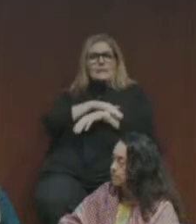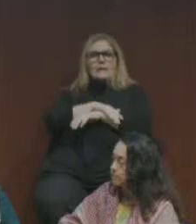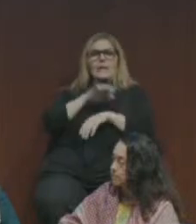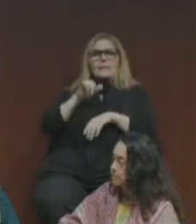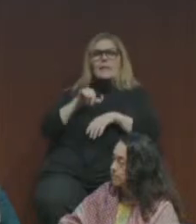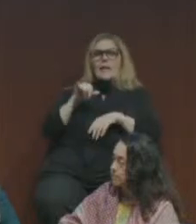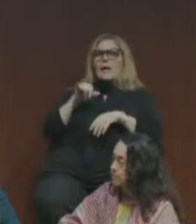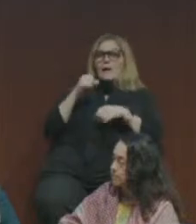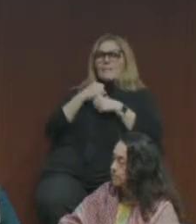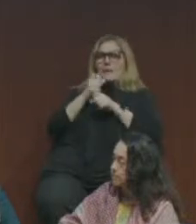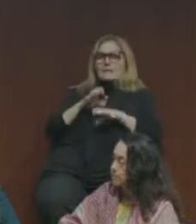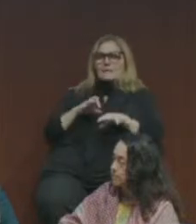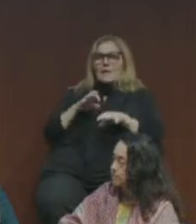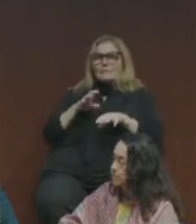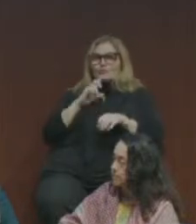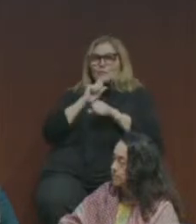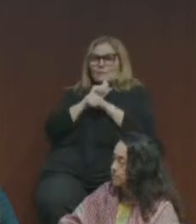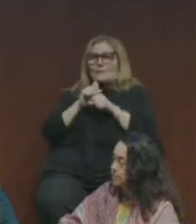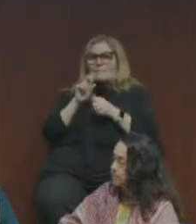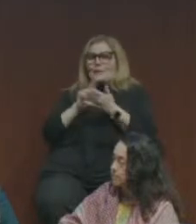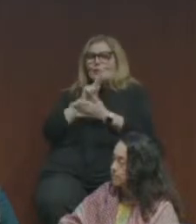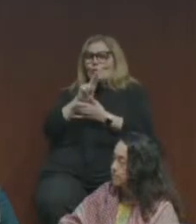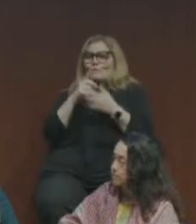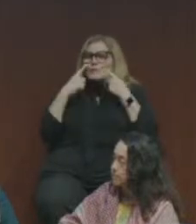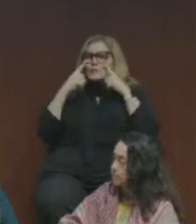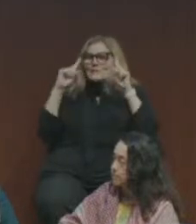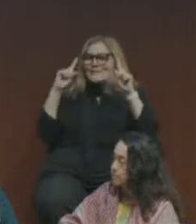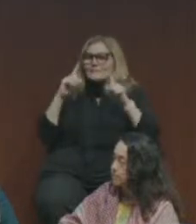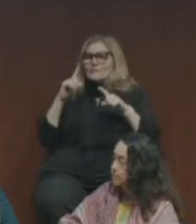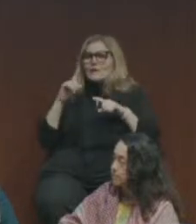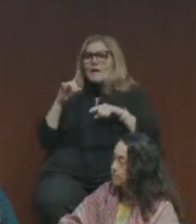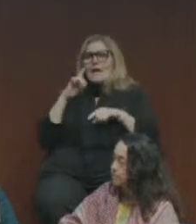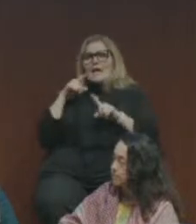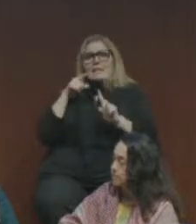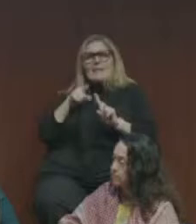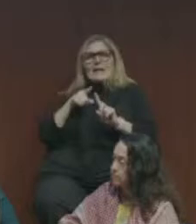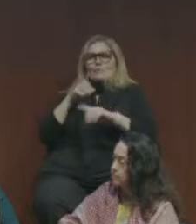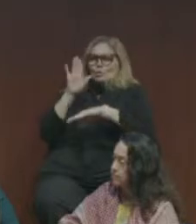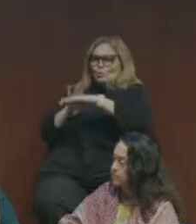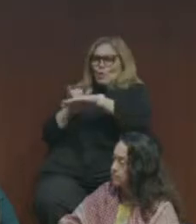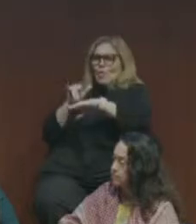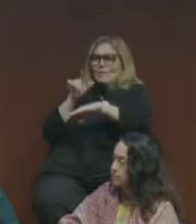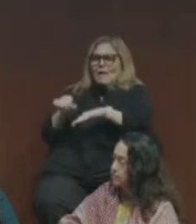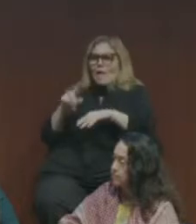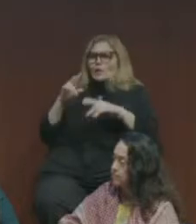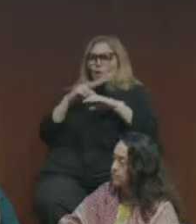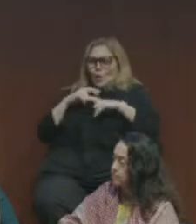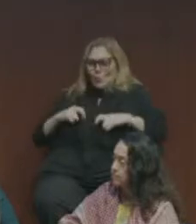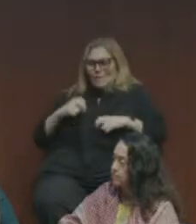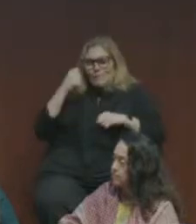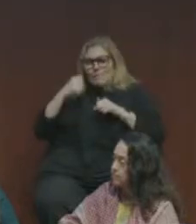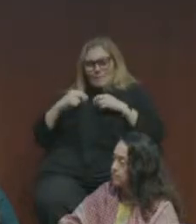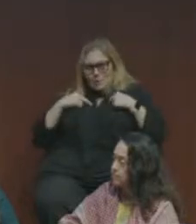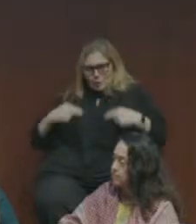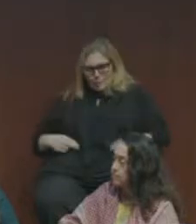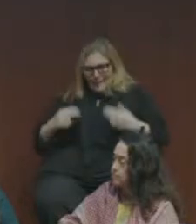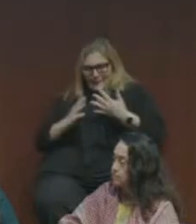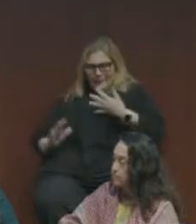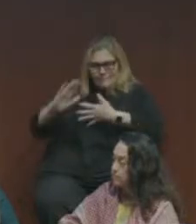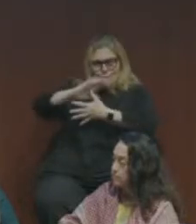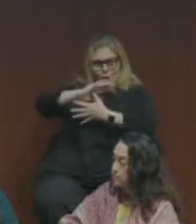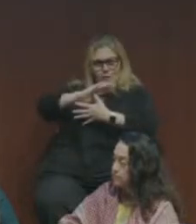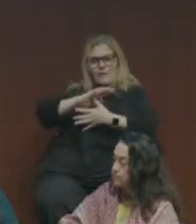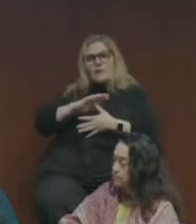makes what ought to make the university work. And I think that is what she's calling for, and that's what I think we try to remember